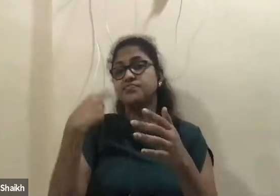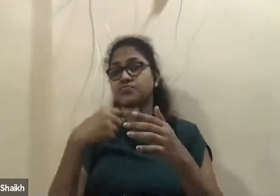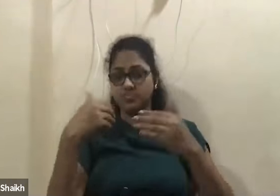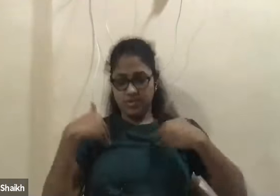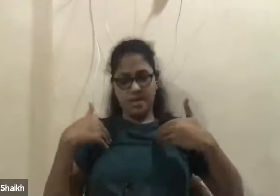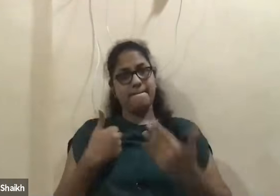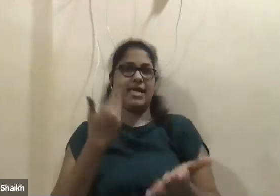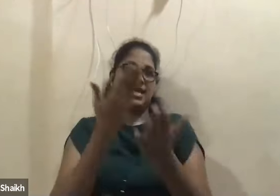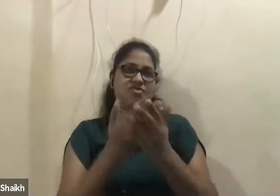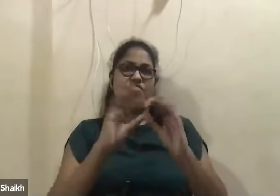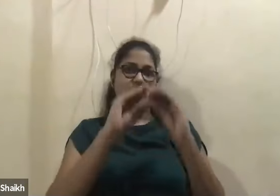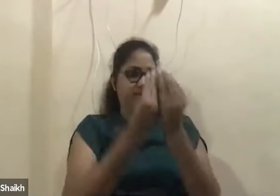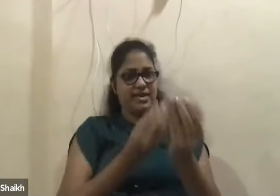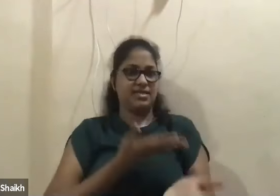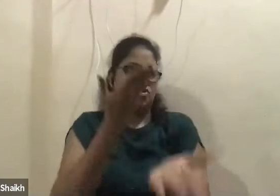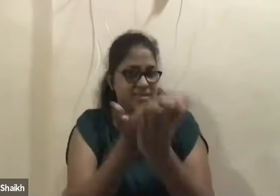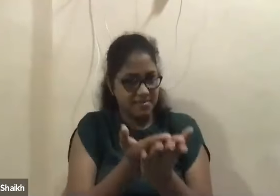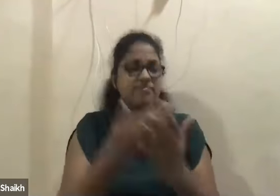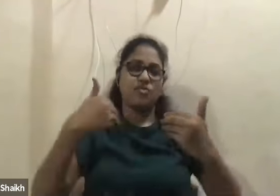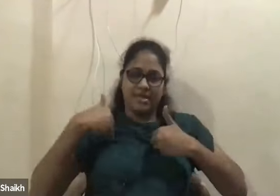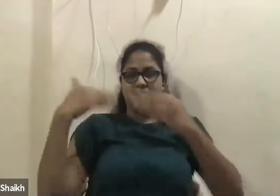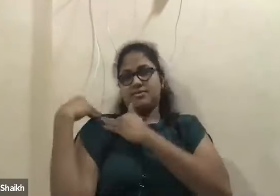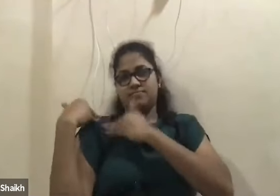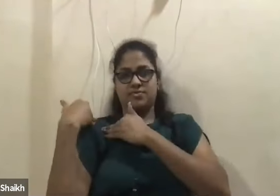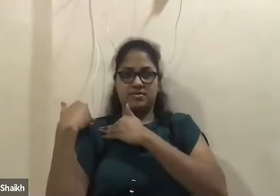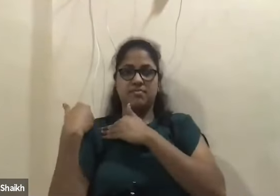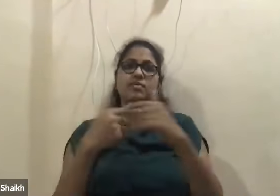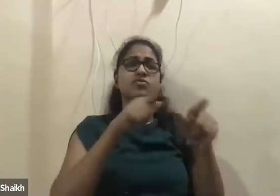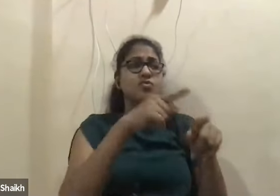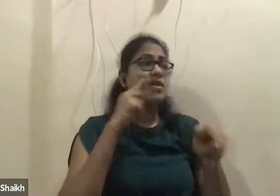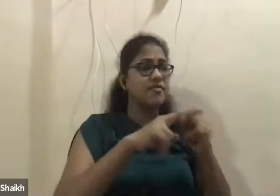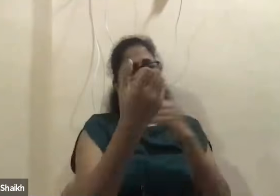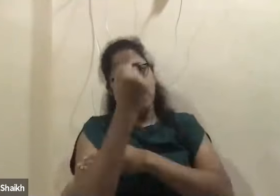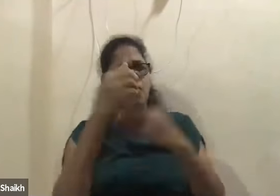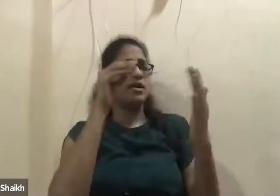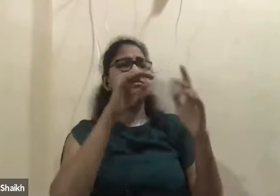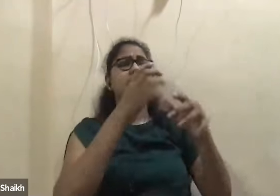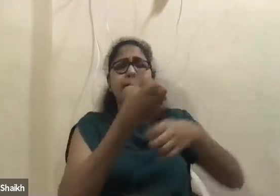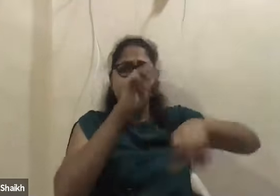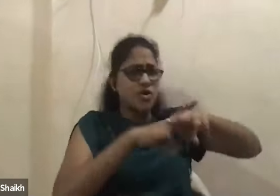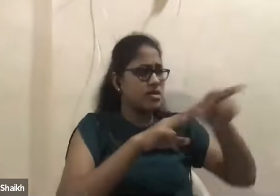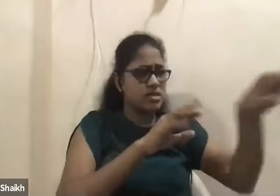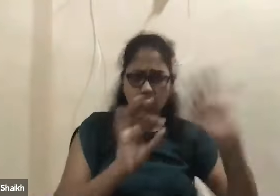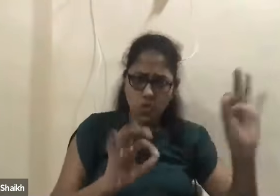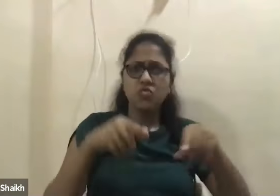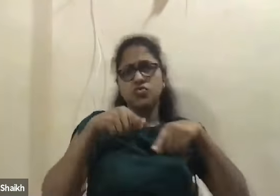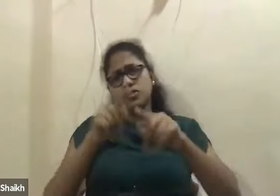the trust. Right. So you can give yourself that power, even if you don't want to give it to the trustees, or you can even give the trustees that power